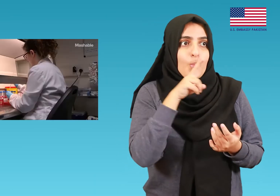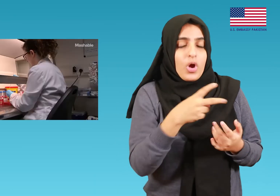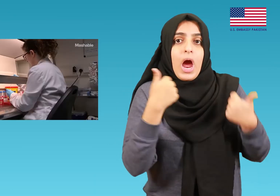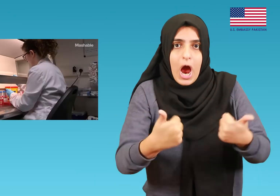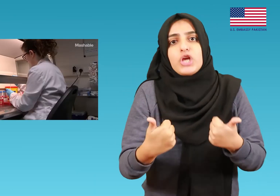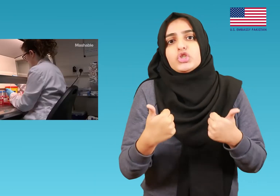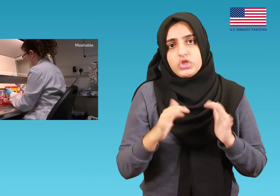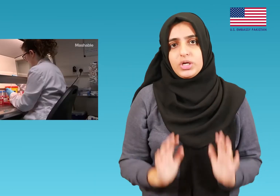way.